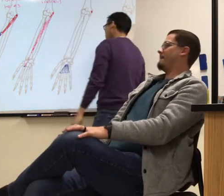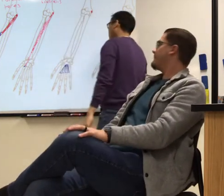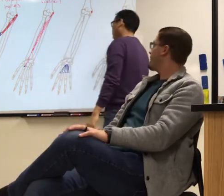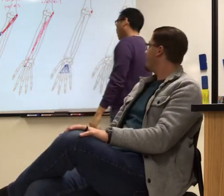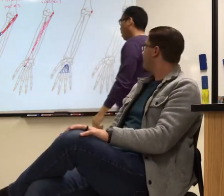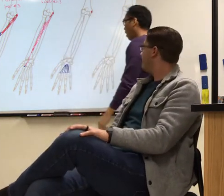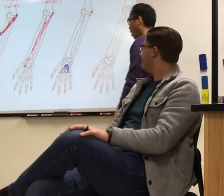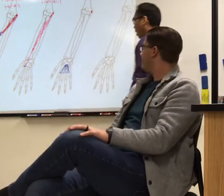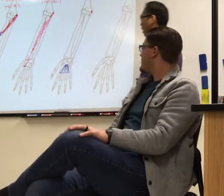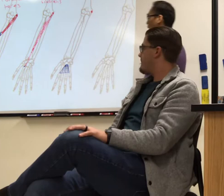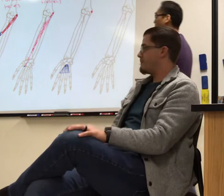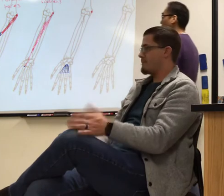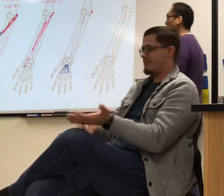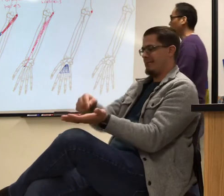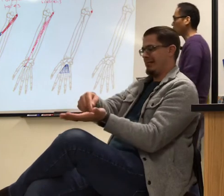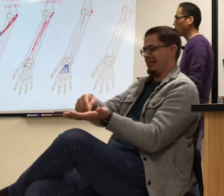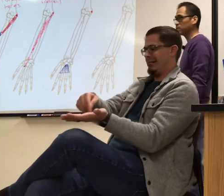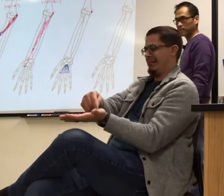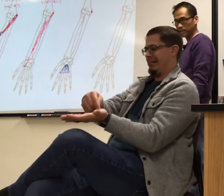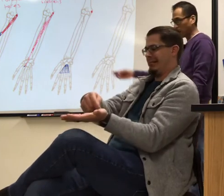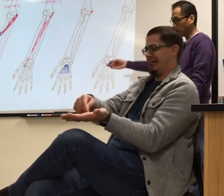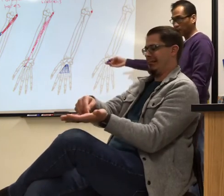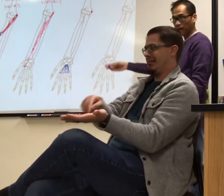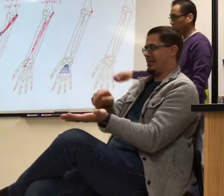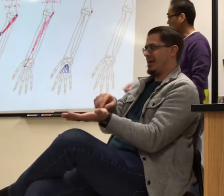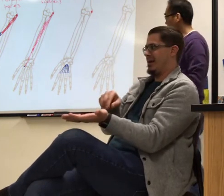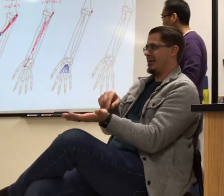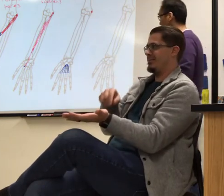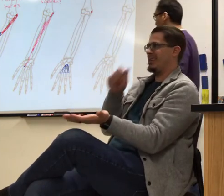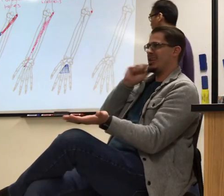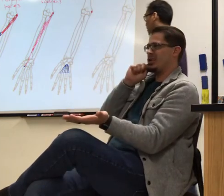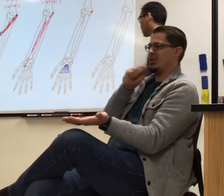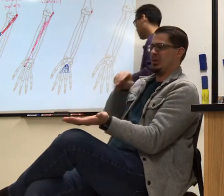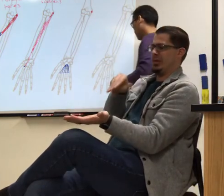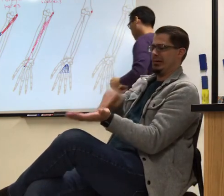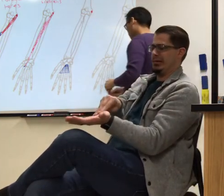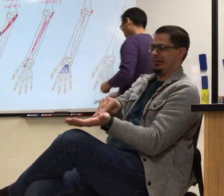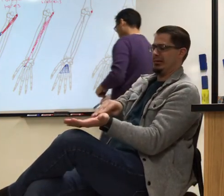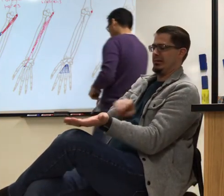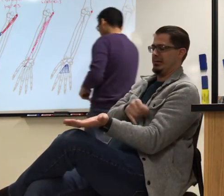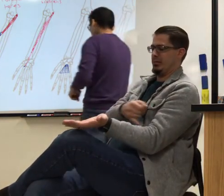That represents palmar aponeurosis down there on the hand.